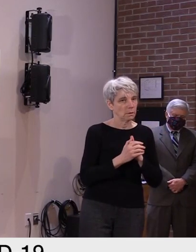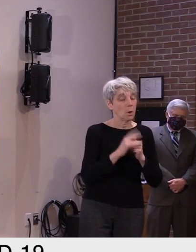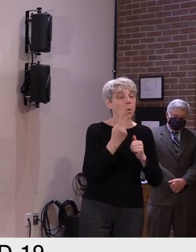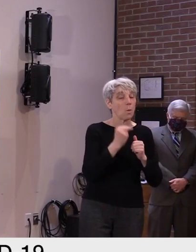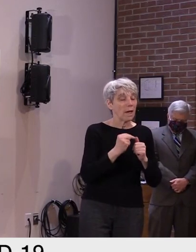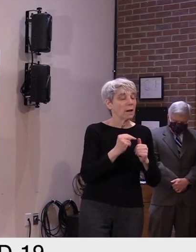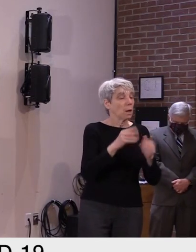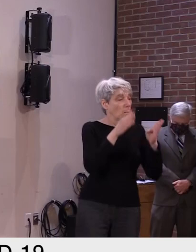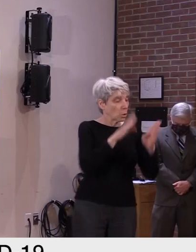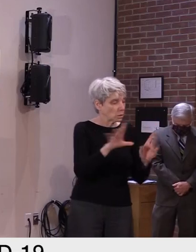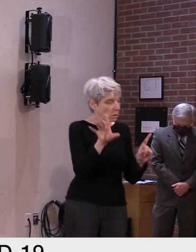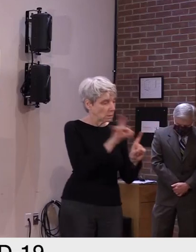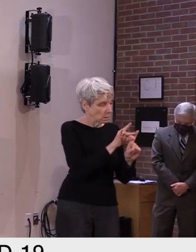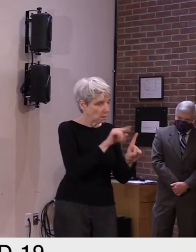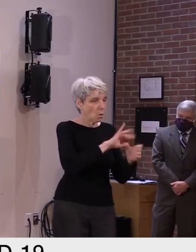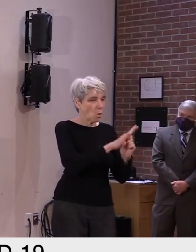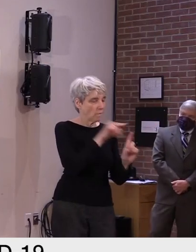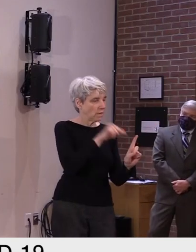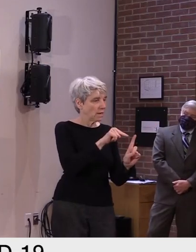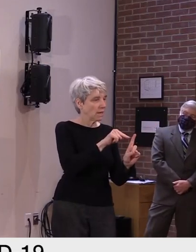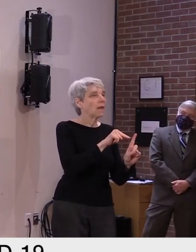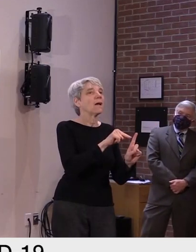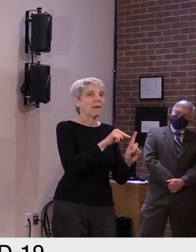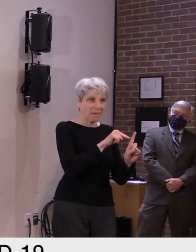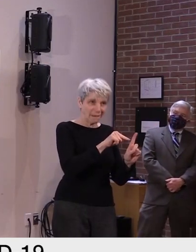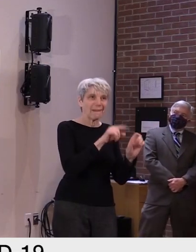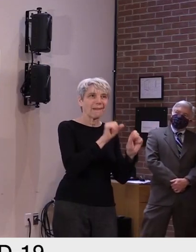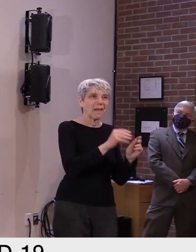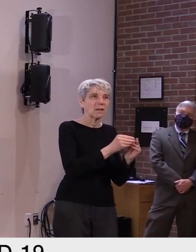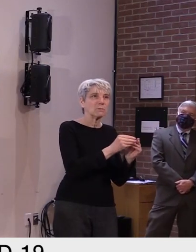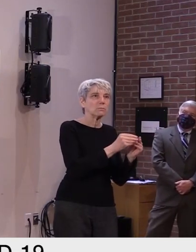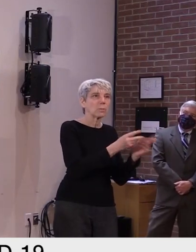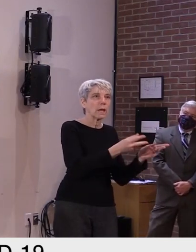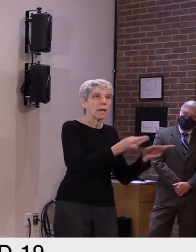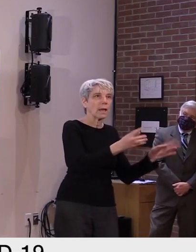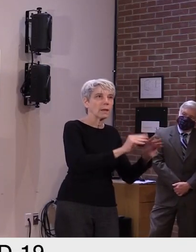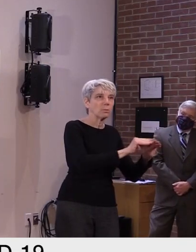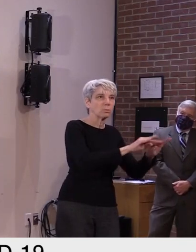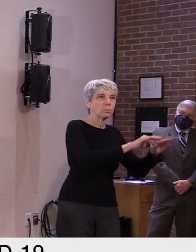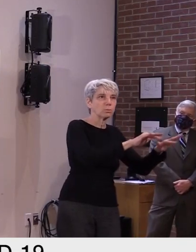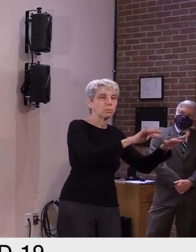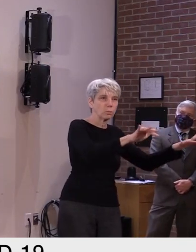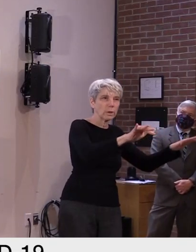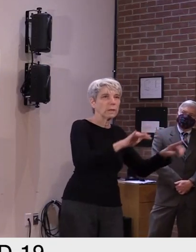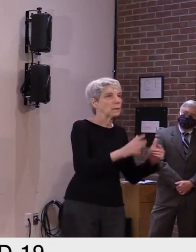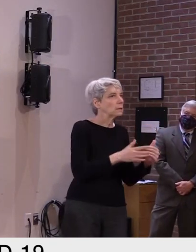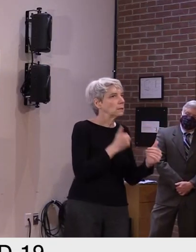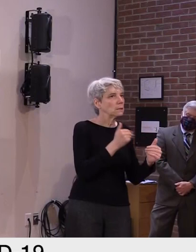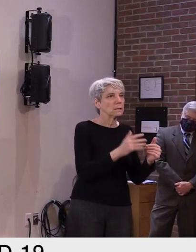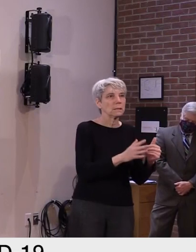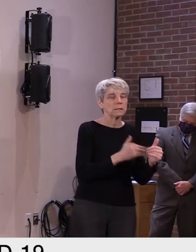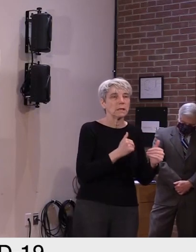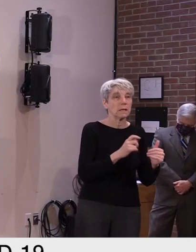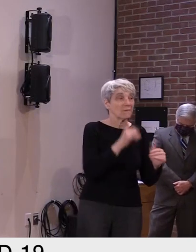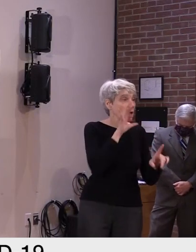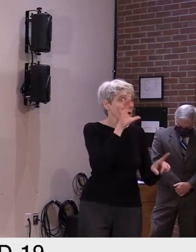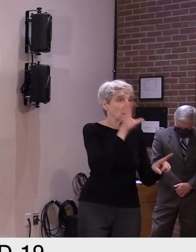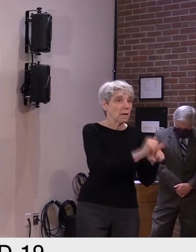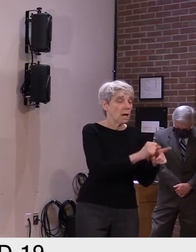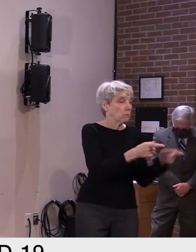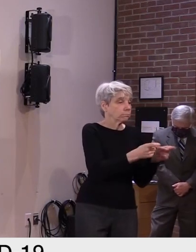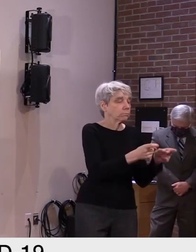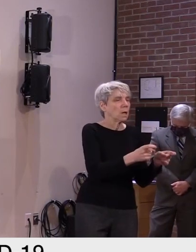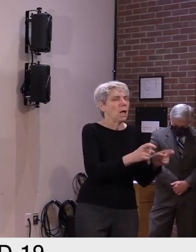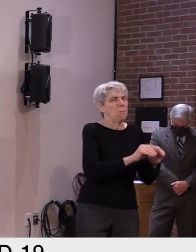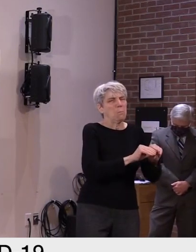another, and then that one to yet others. That's how the virus spreads and can easily get out of control.